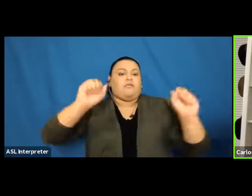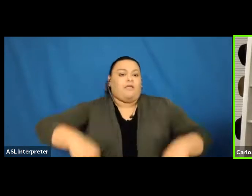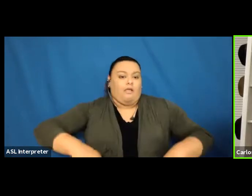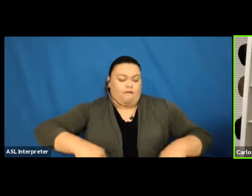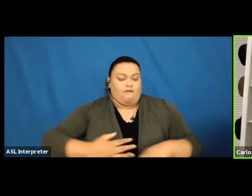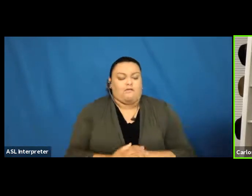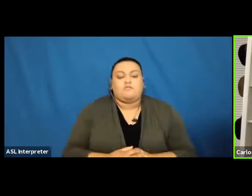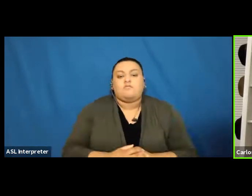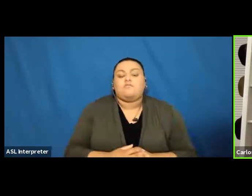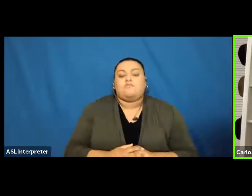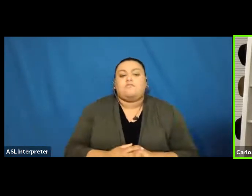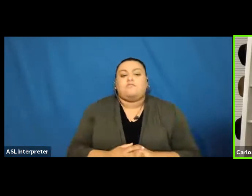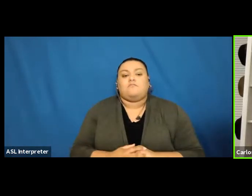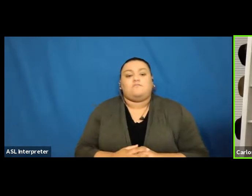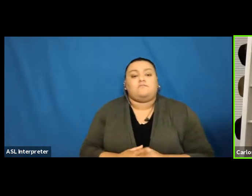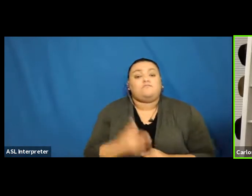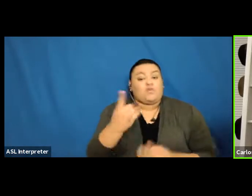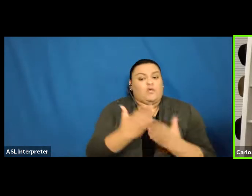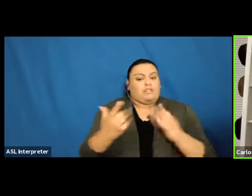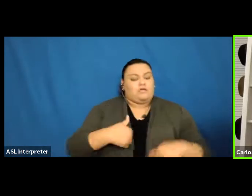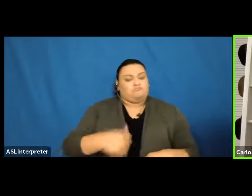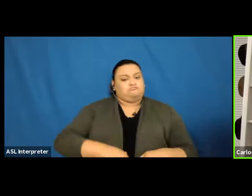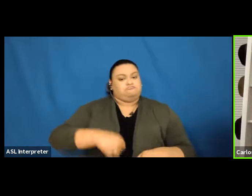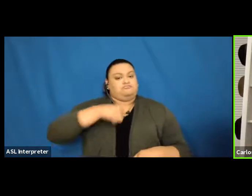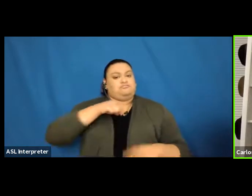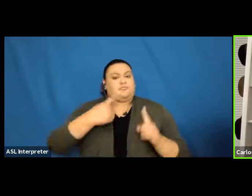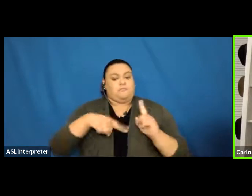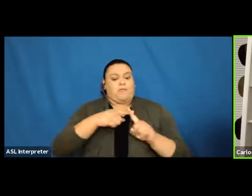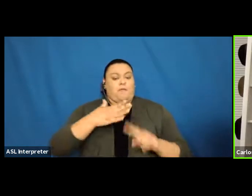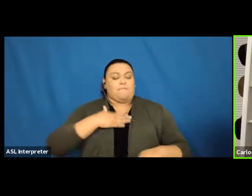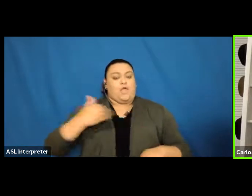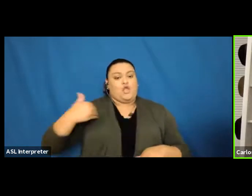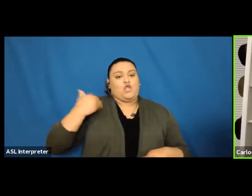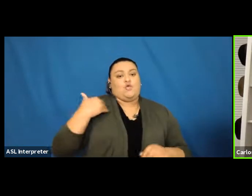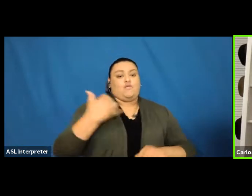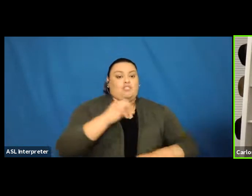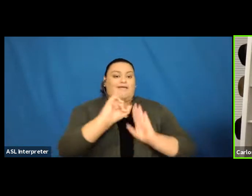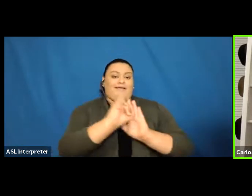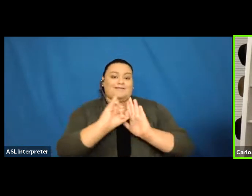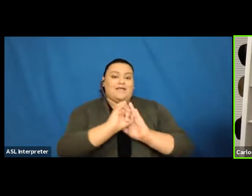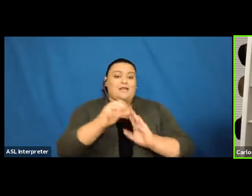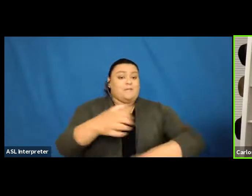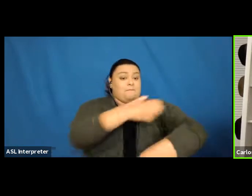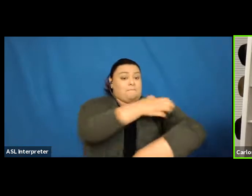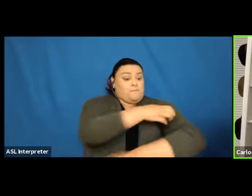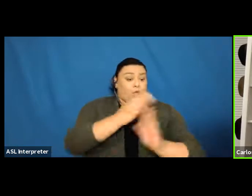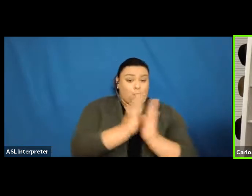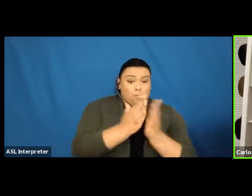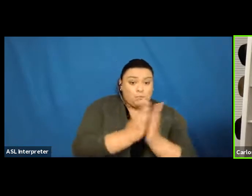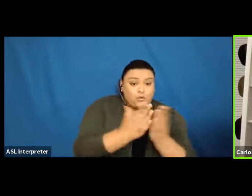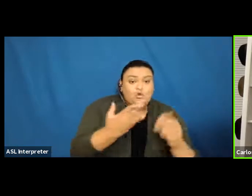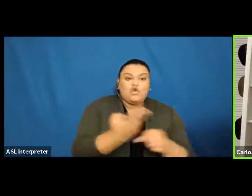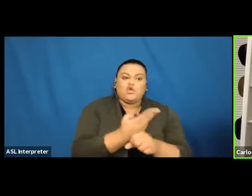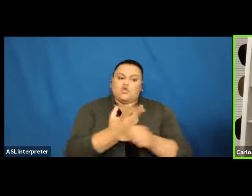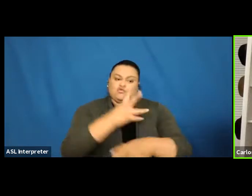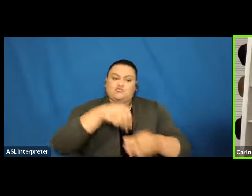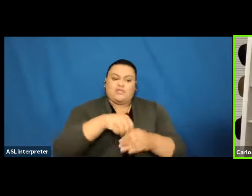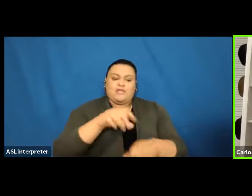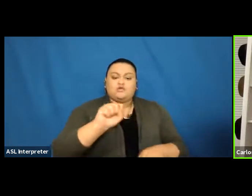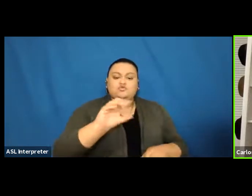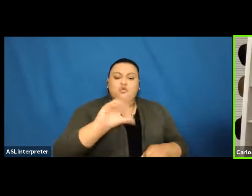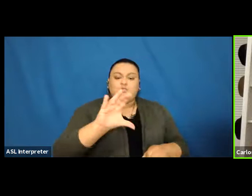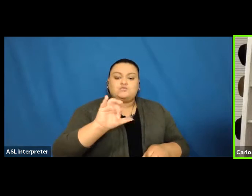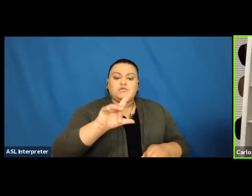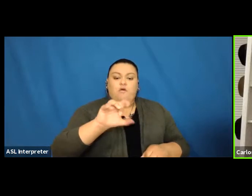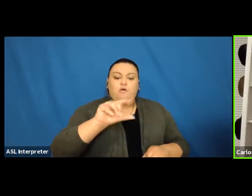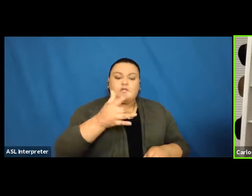I'm really, one of the things I'm proud of my Youth Identity Power book is that it's being used in sociology and history departments, not only